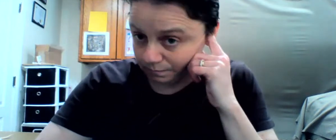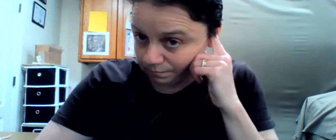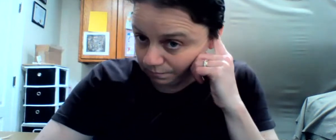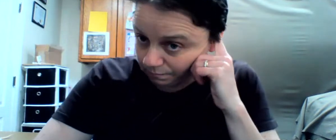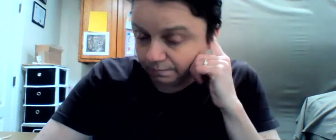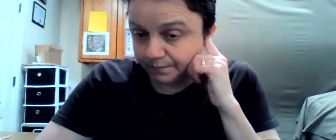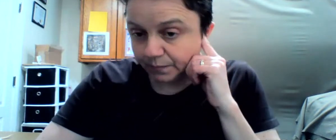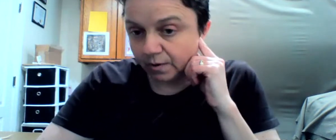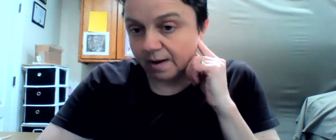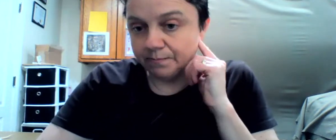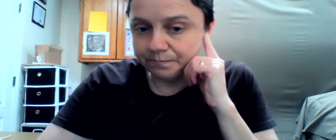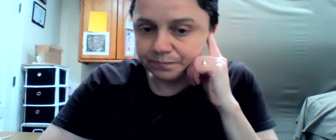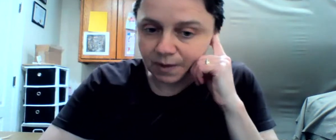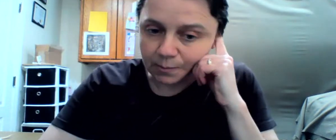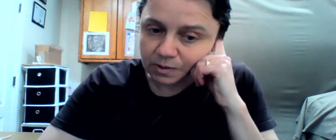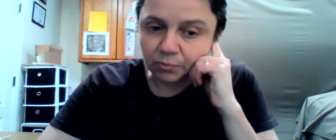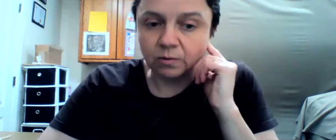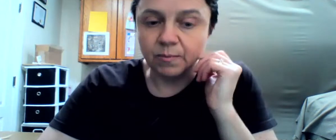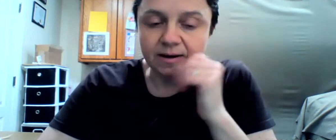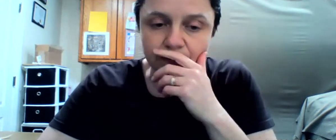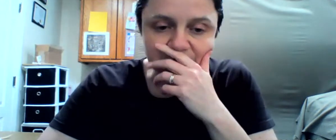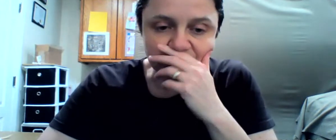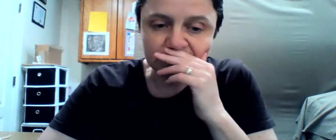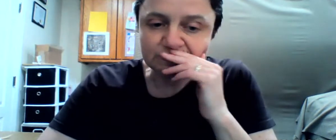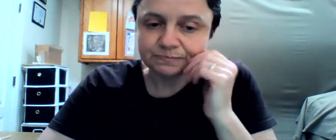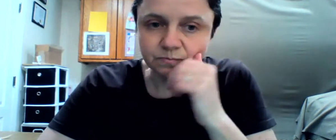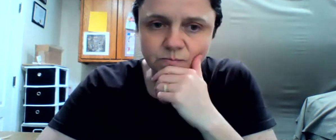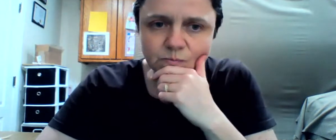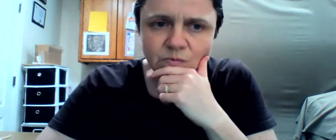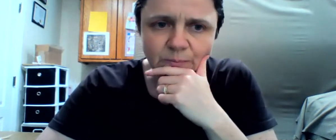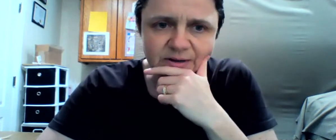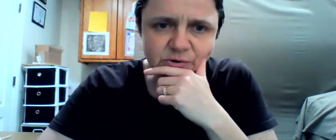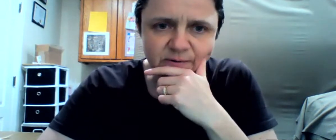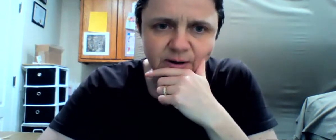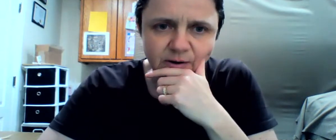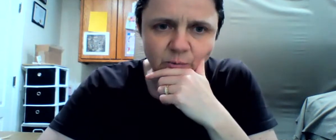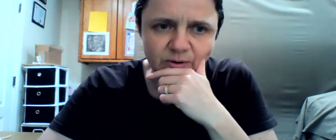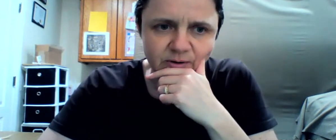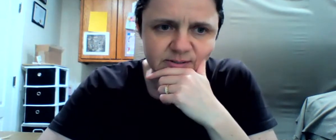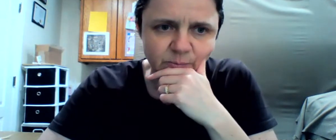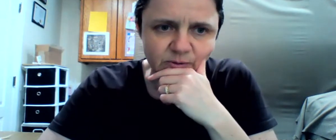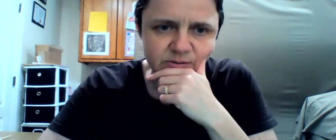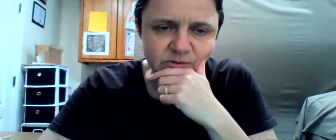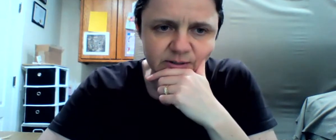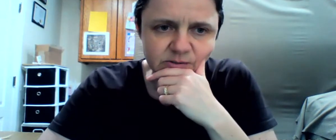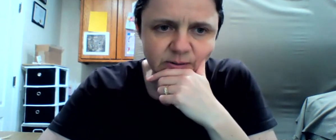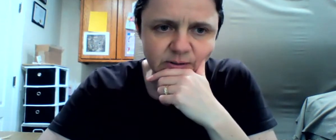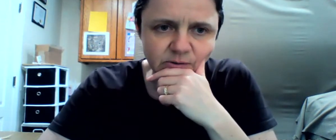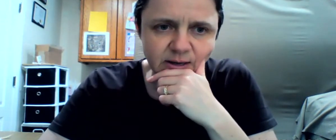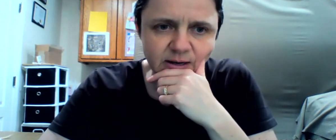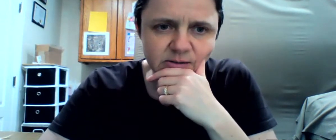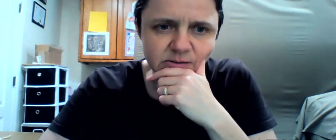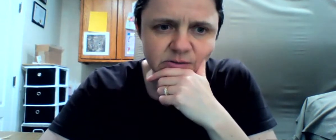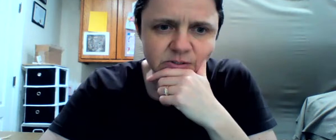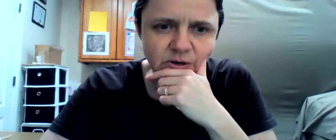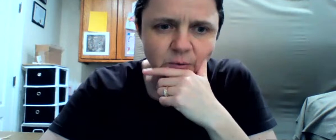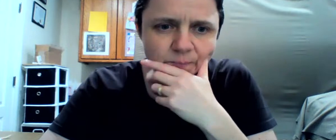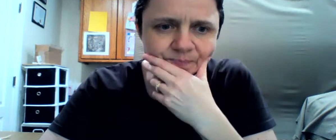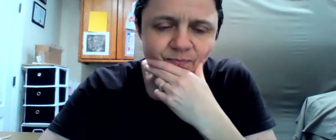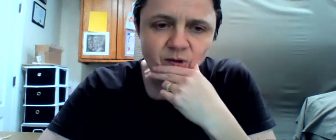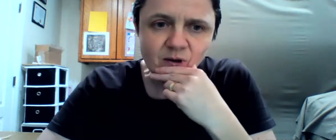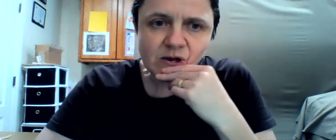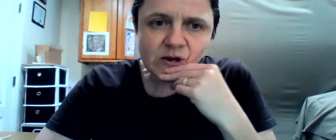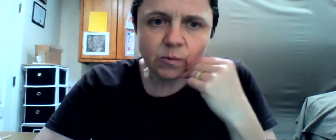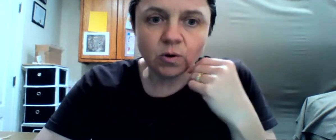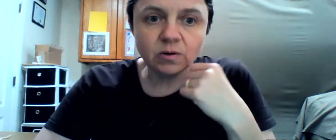end. Okay, I'm gonna pull mine up too. Make sure I've got it open on a separate screen so I can look at it.